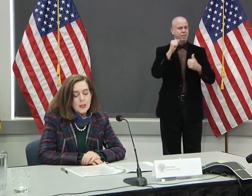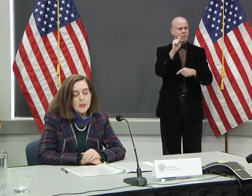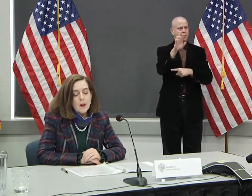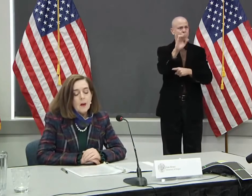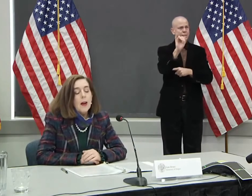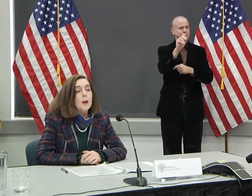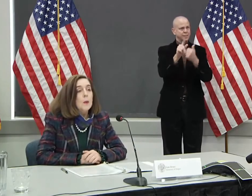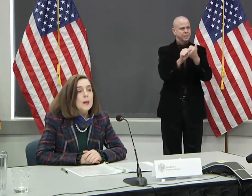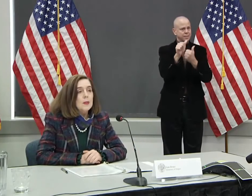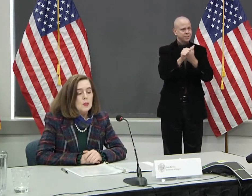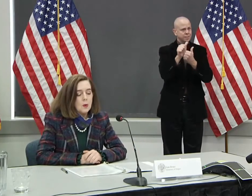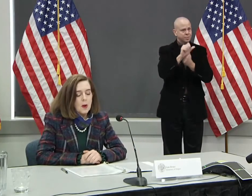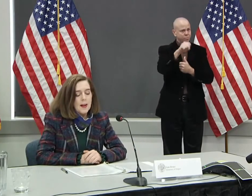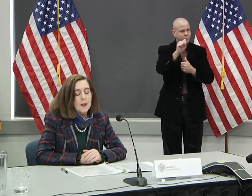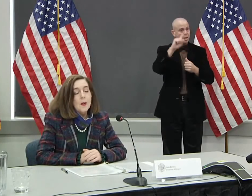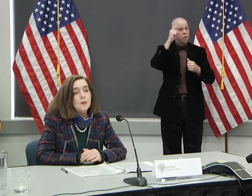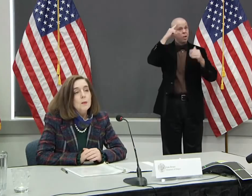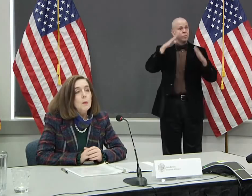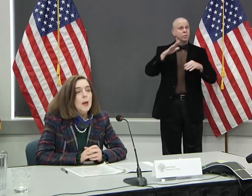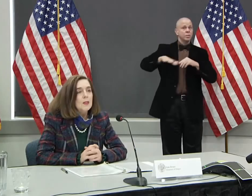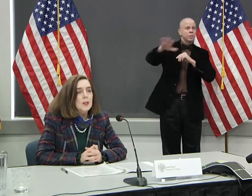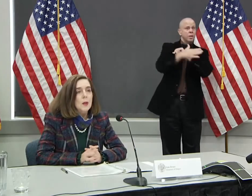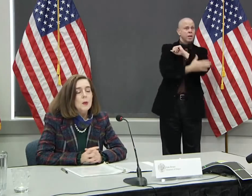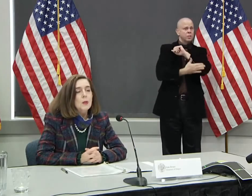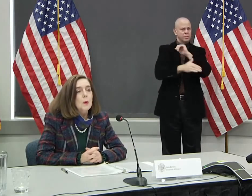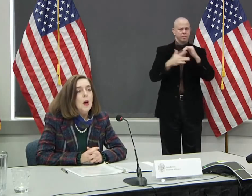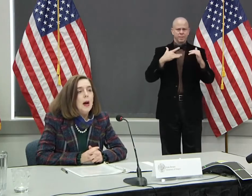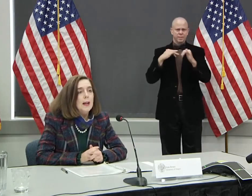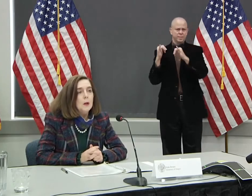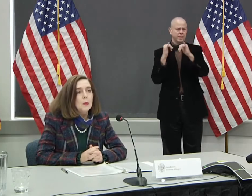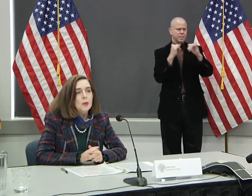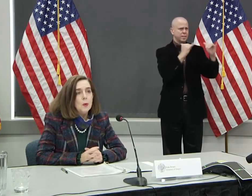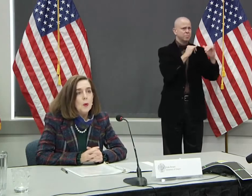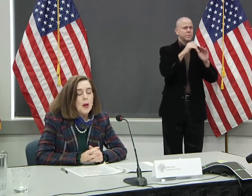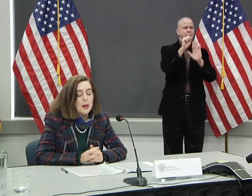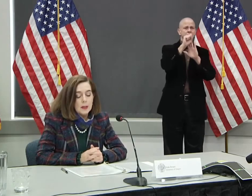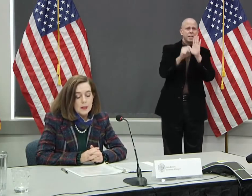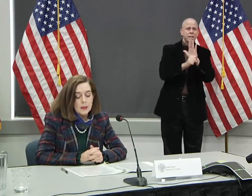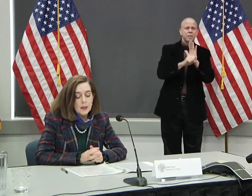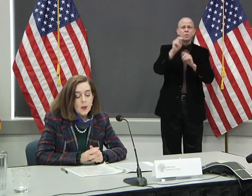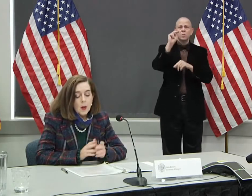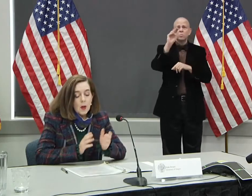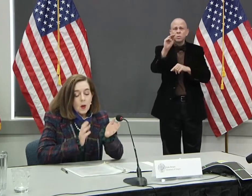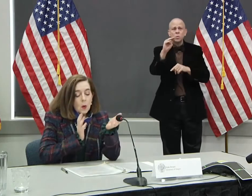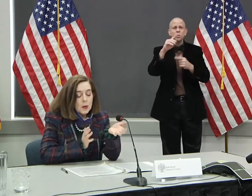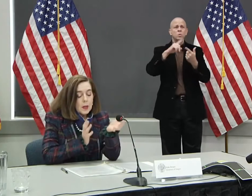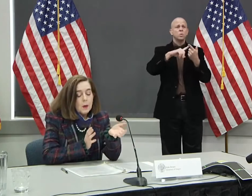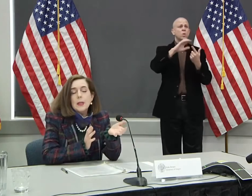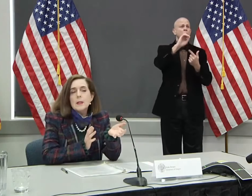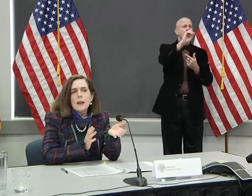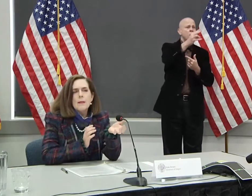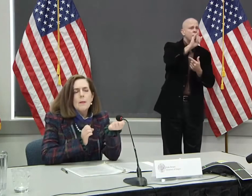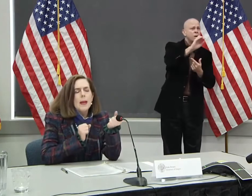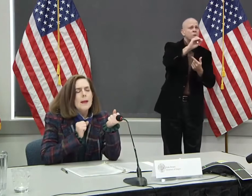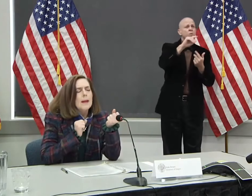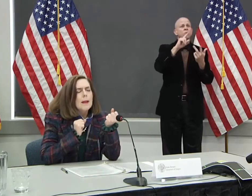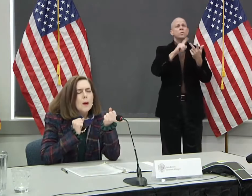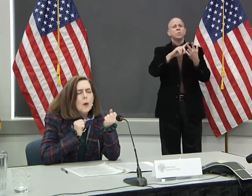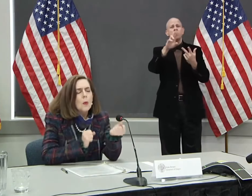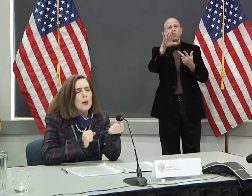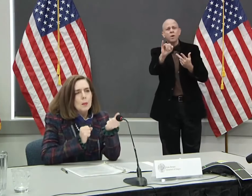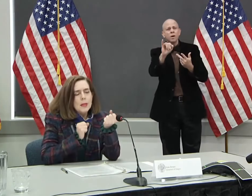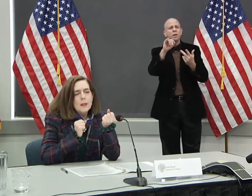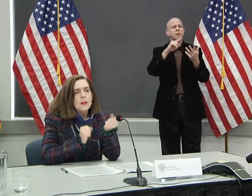the country are echoing this cry, from New Mexico to Ohio to Rhode Island. Oregonians have